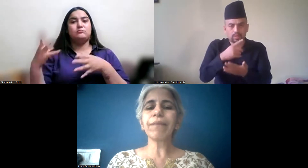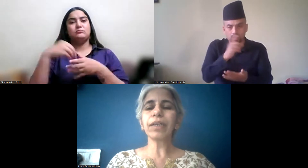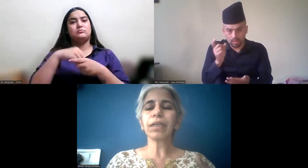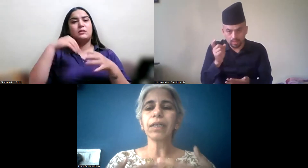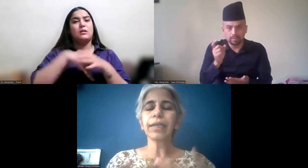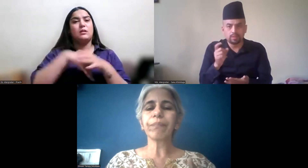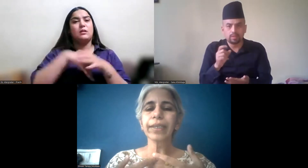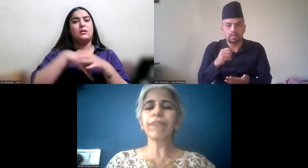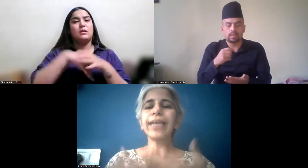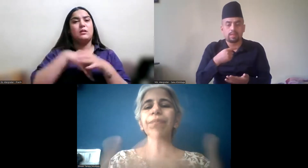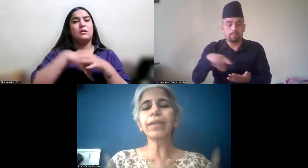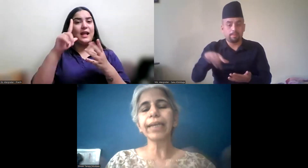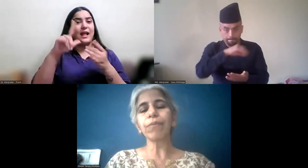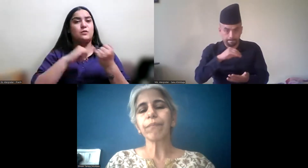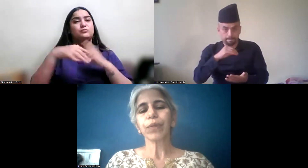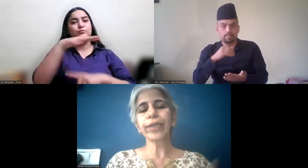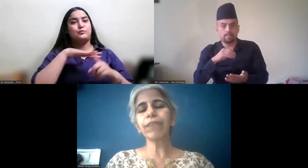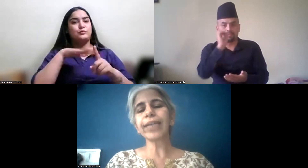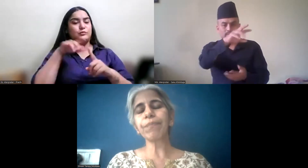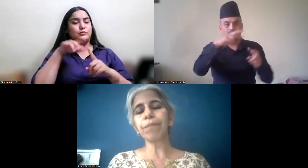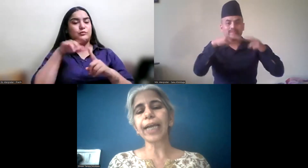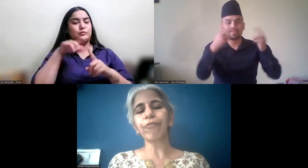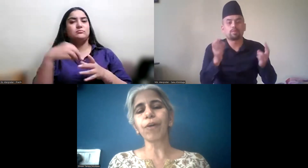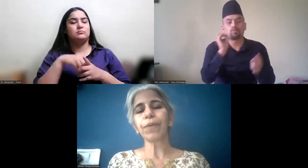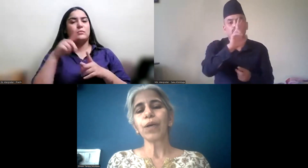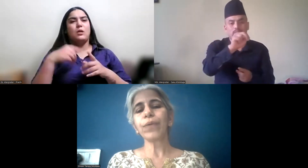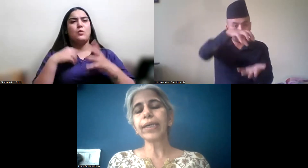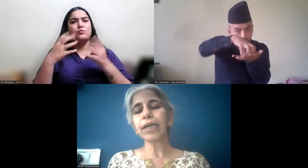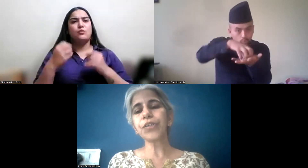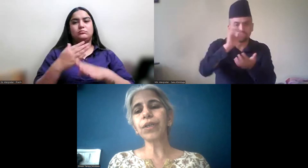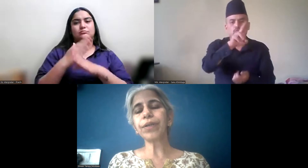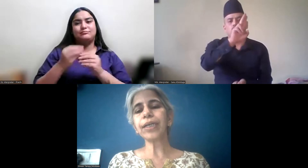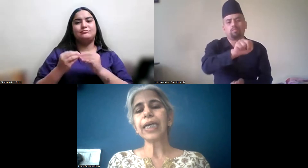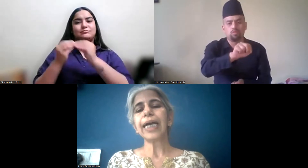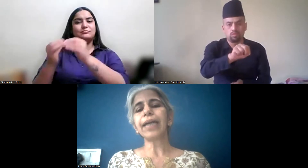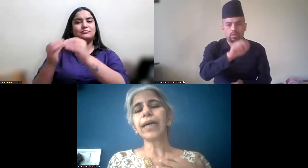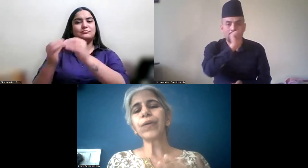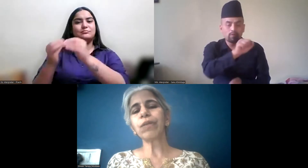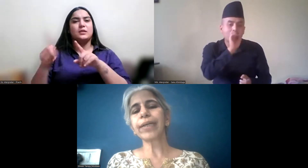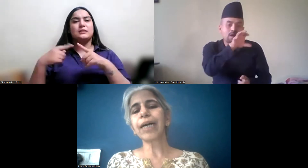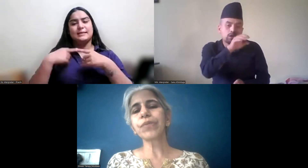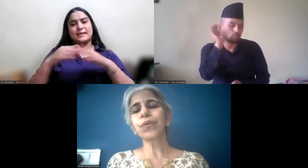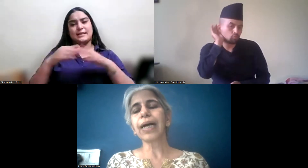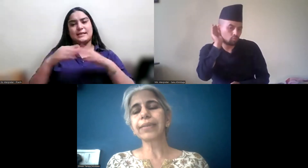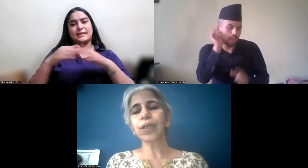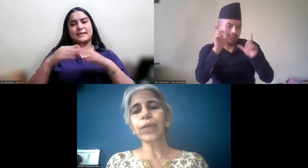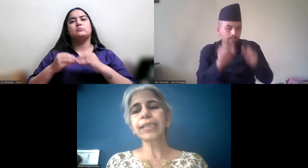them the table, we give them the platform. We hear children, and our role becomes to ask the questions